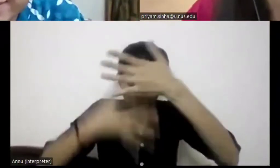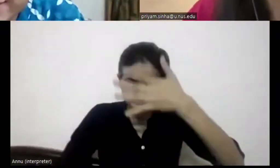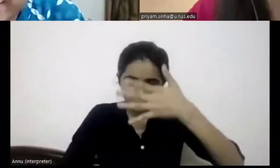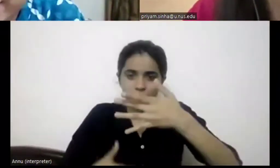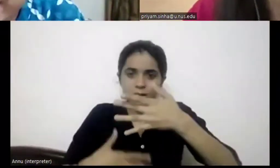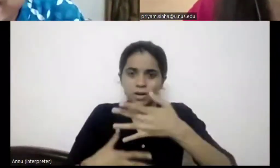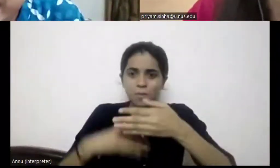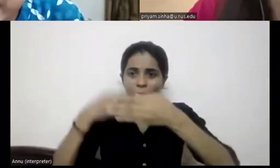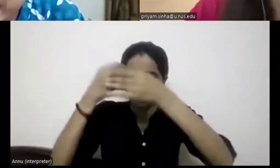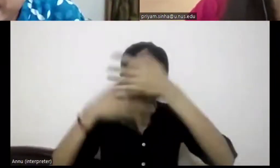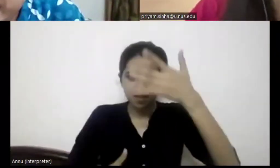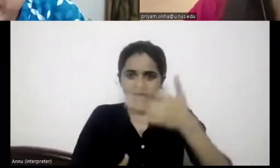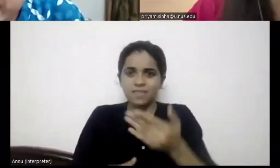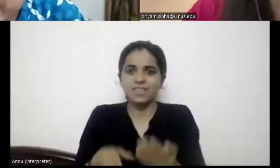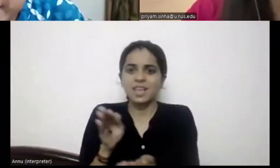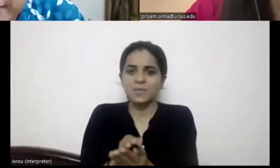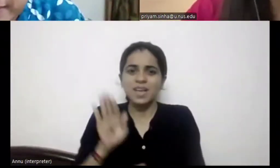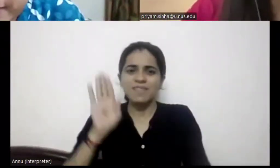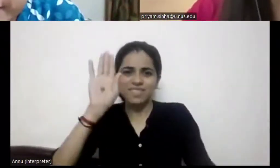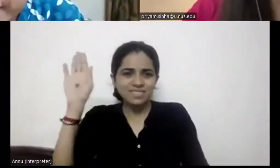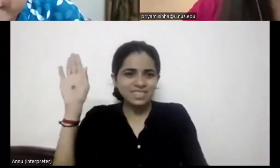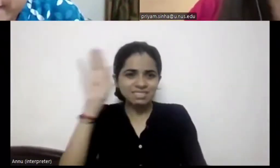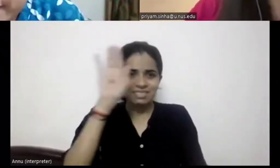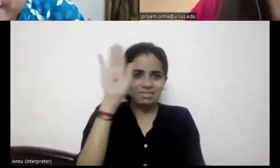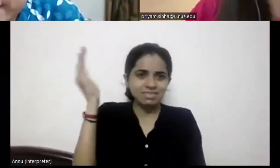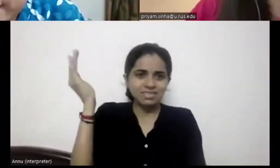the chat box and even hands raised.